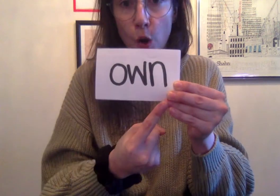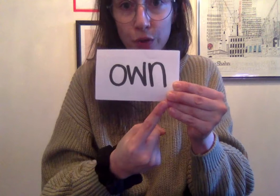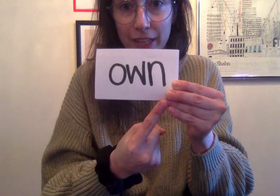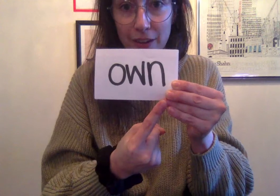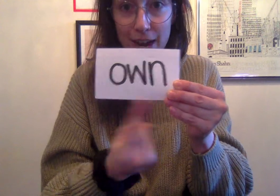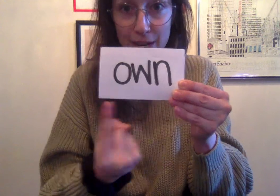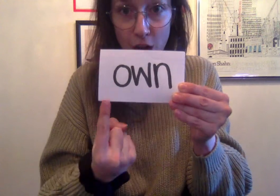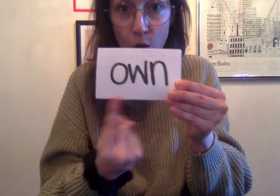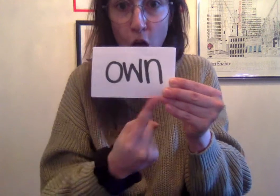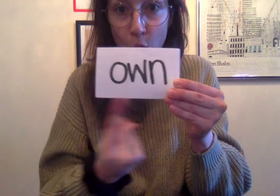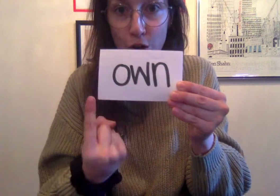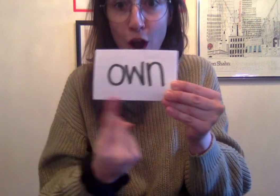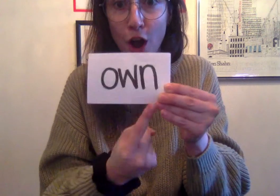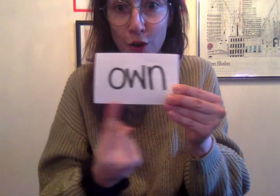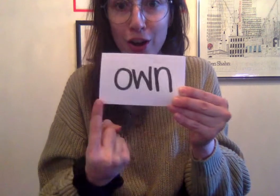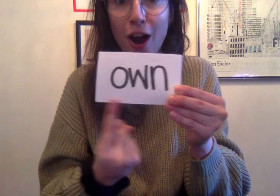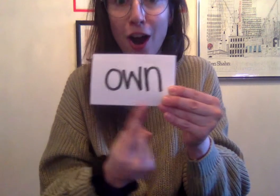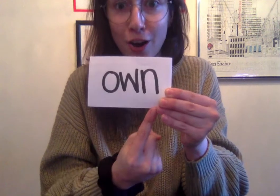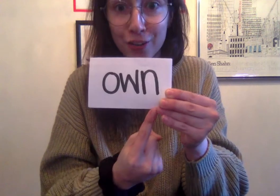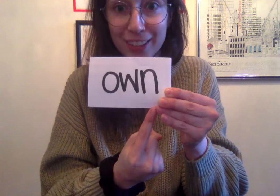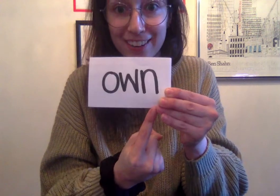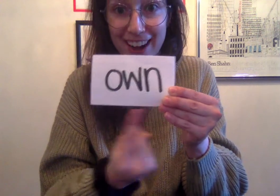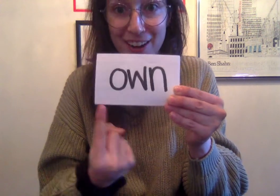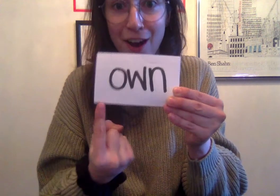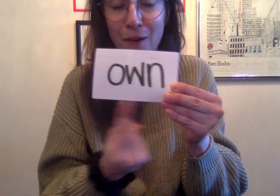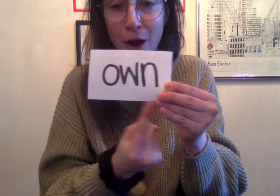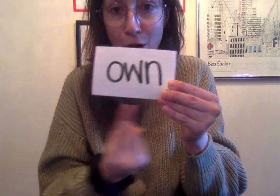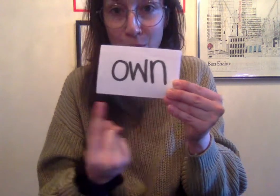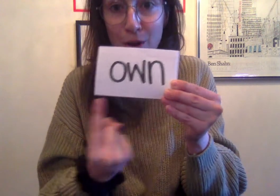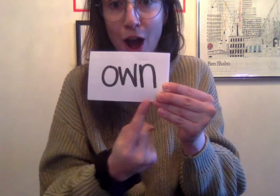Own, get ready, go. Own, get ready, go.